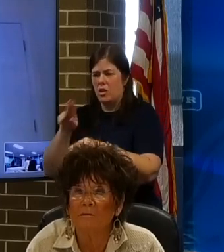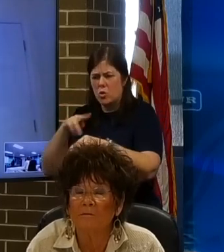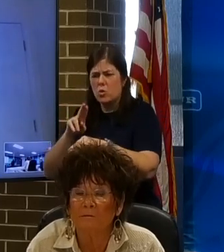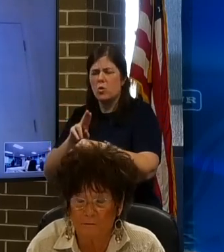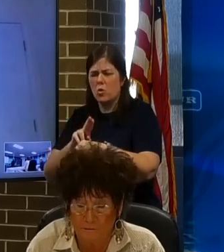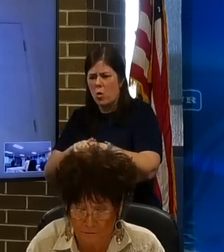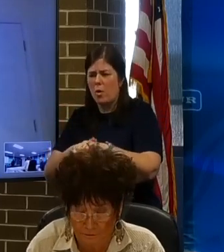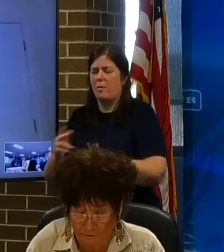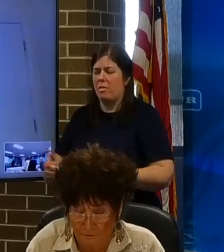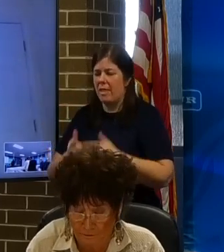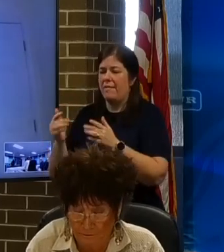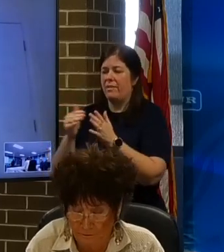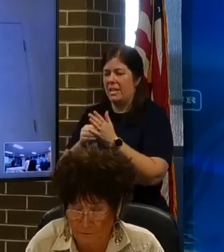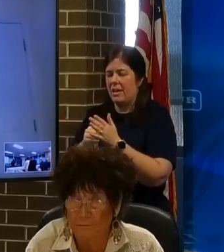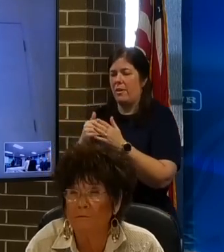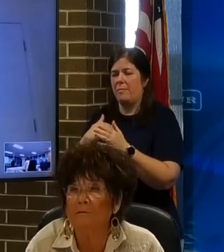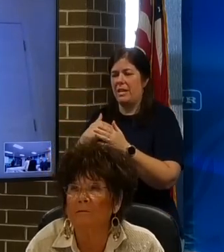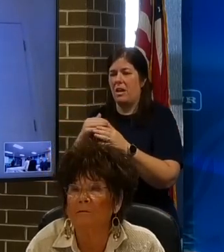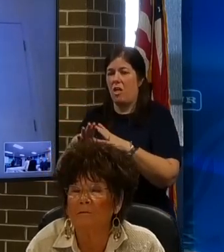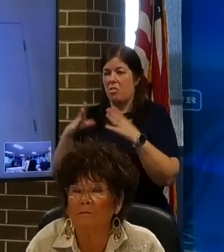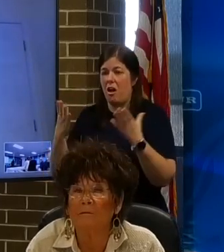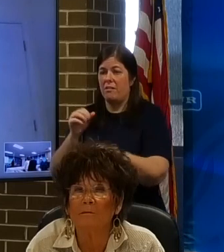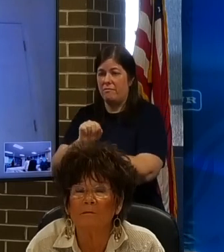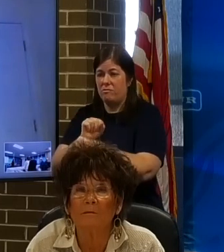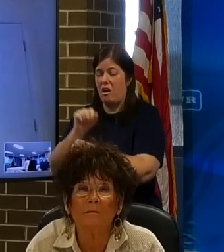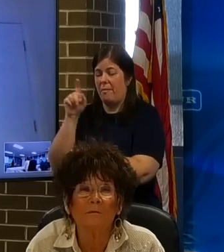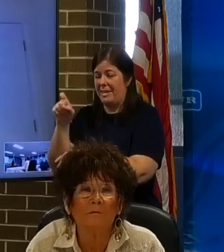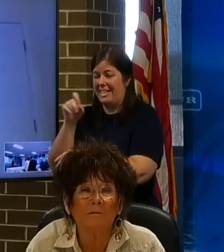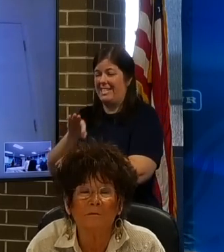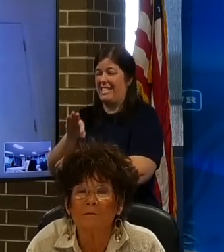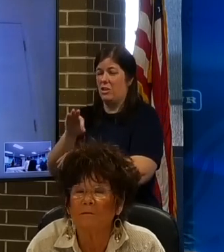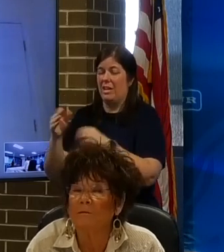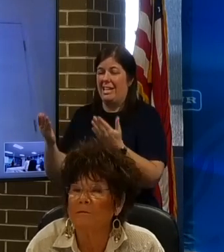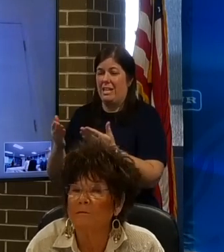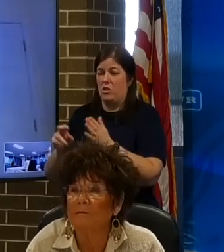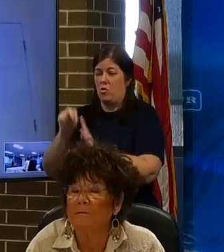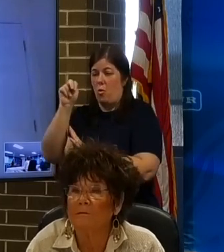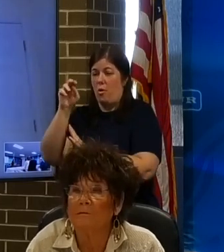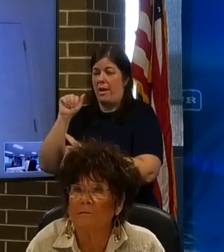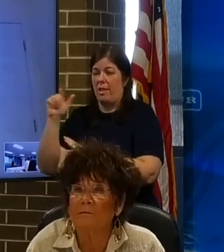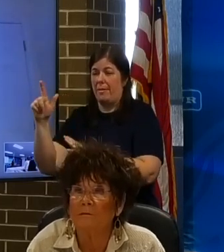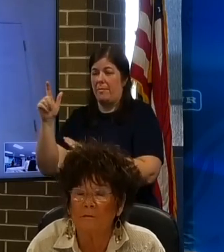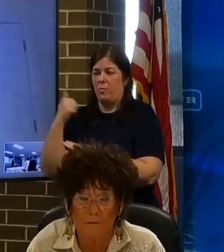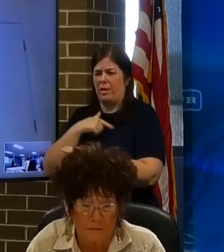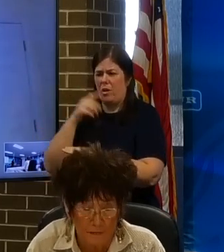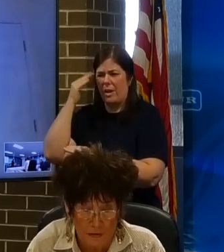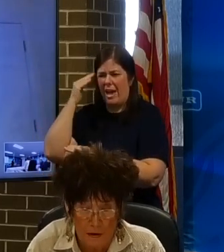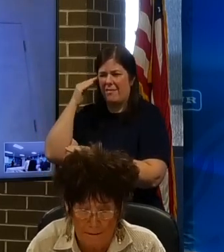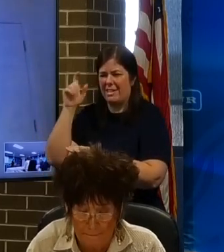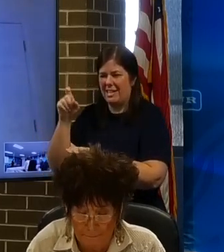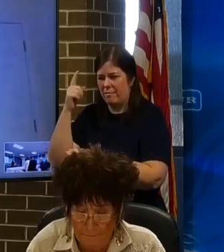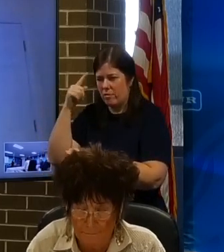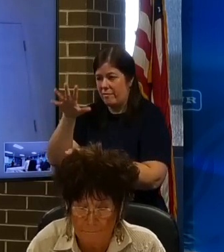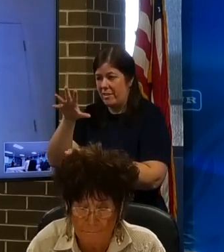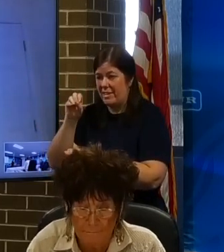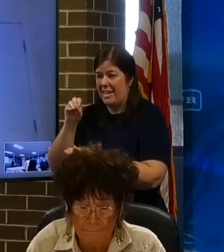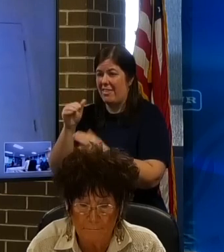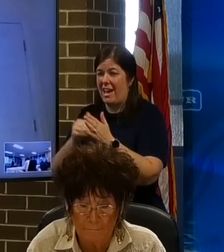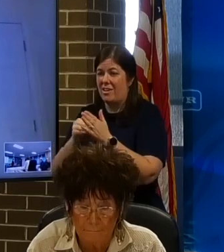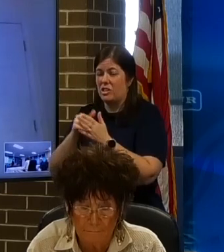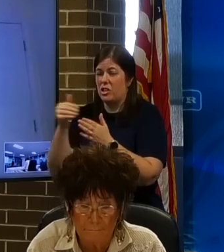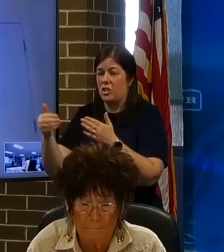there are a lot of job needs here in North Alabama. We know that we have need for 50,000 new residents here just to